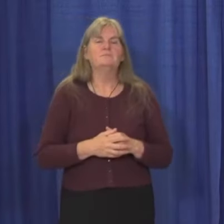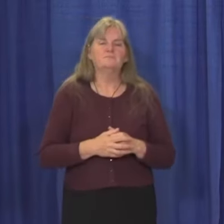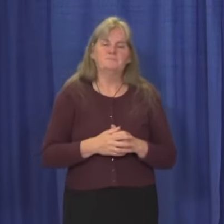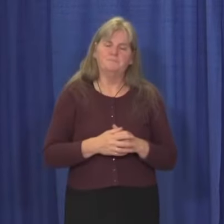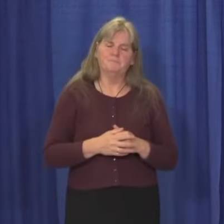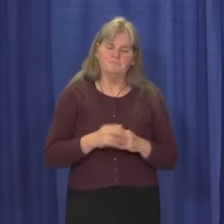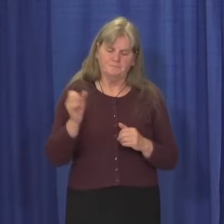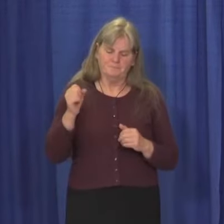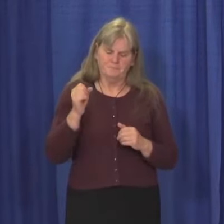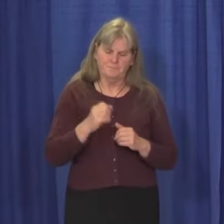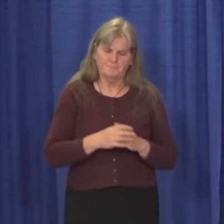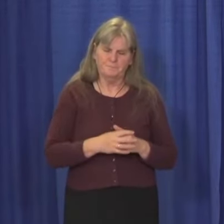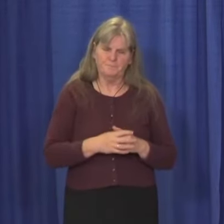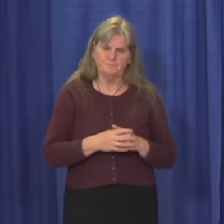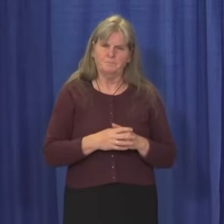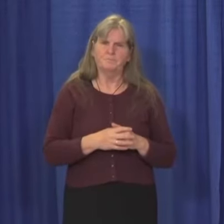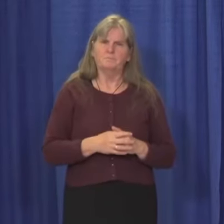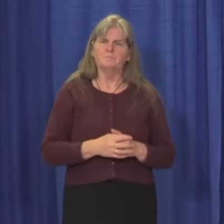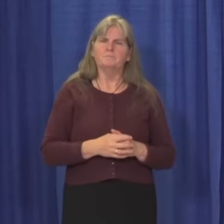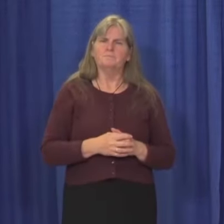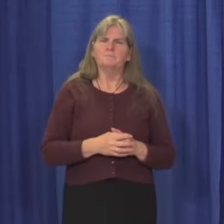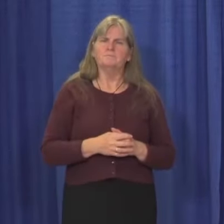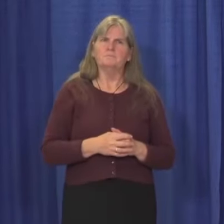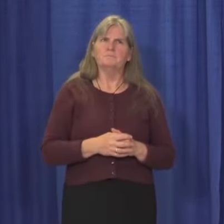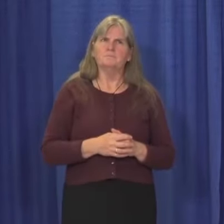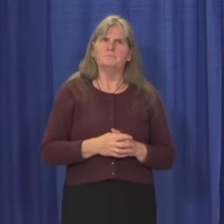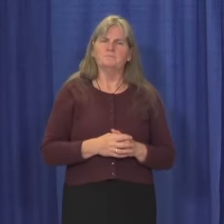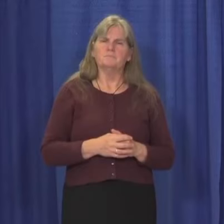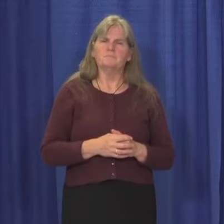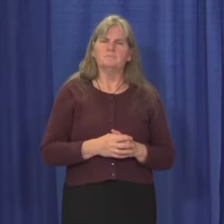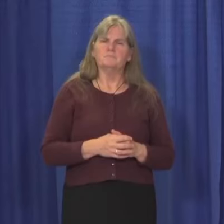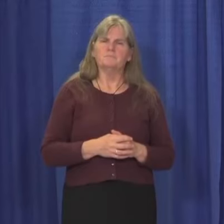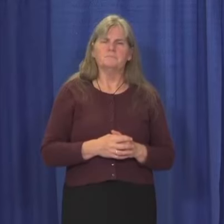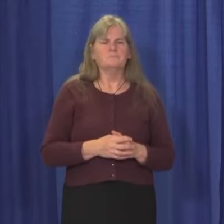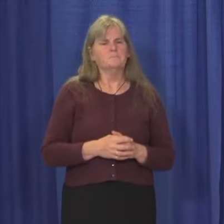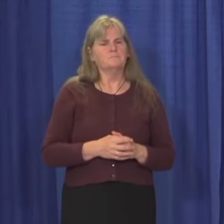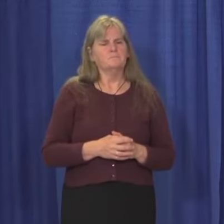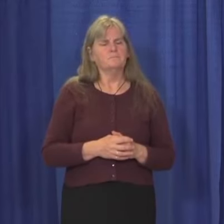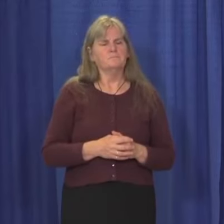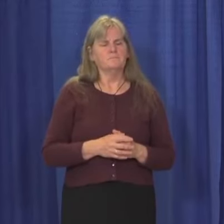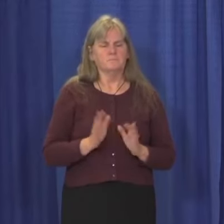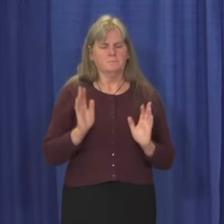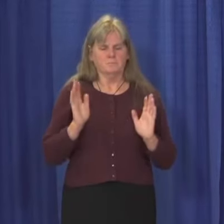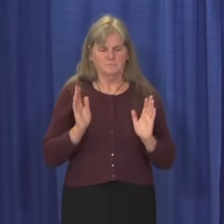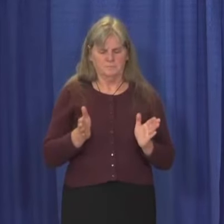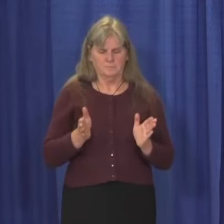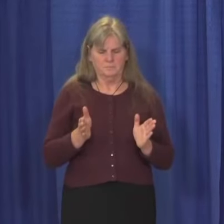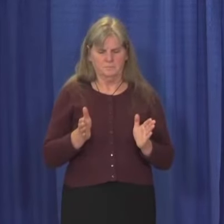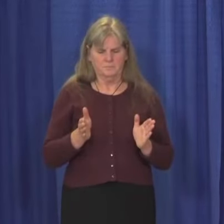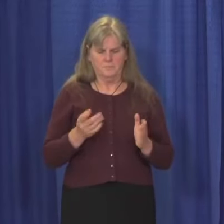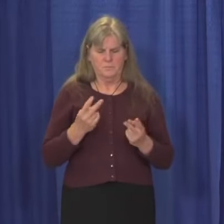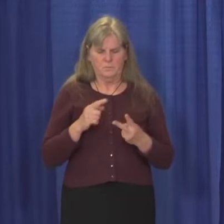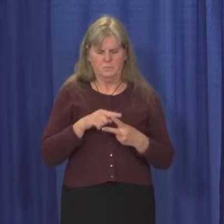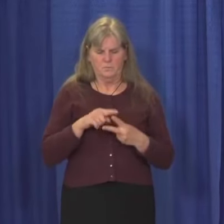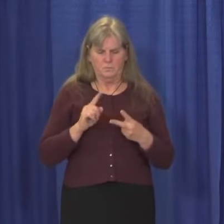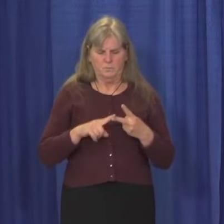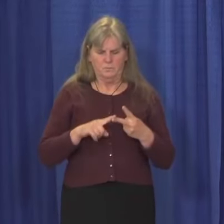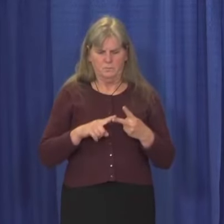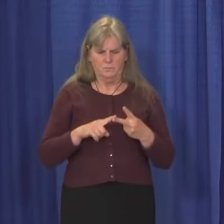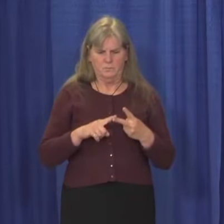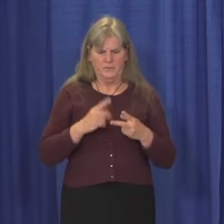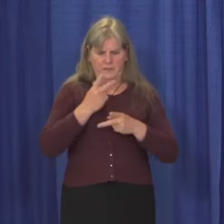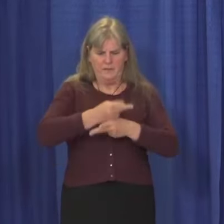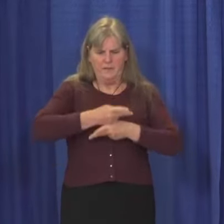Thank you. Yeah, I did have a follow-up question. I'm just trying to square sort of the two messages from this press conference, that there's